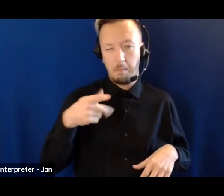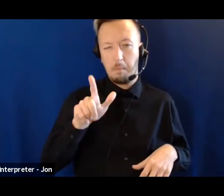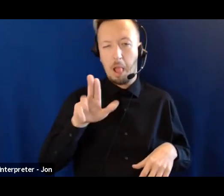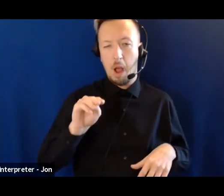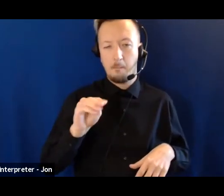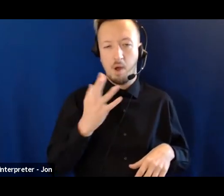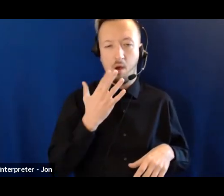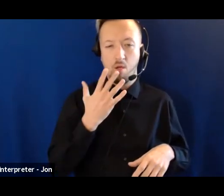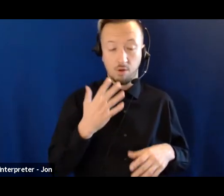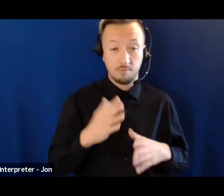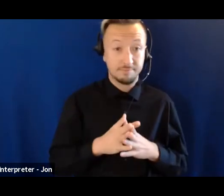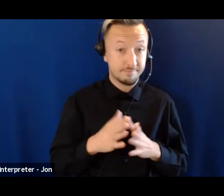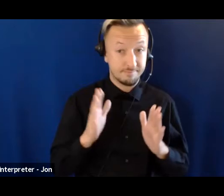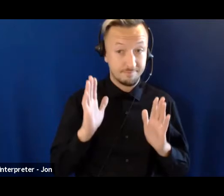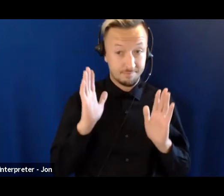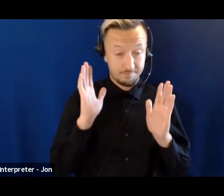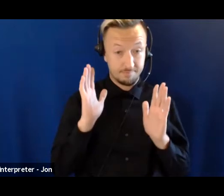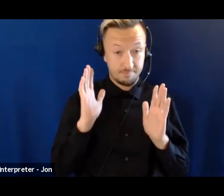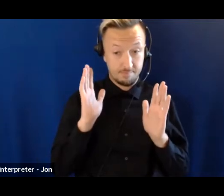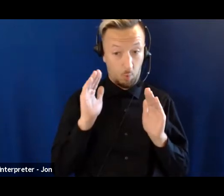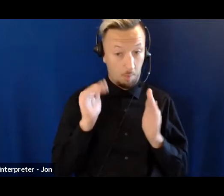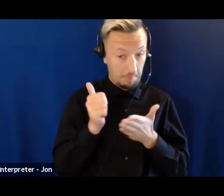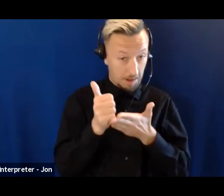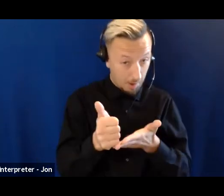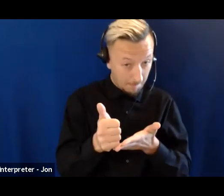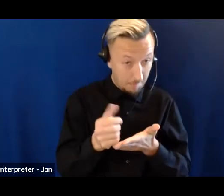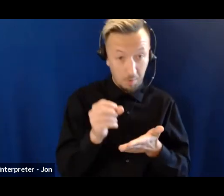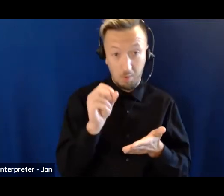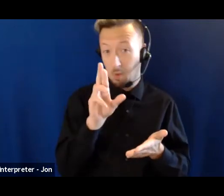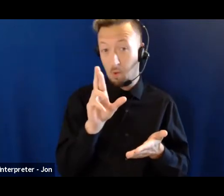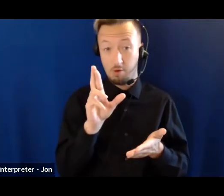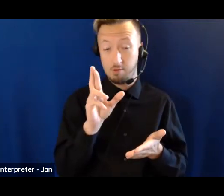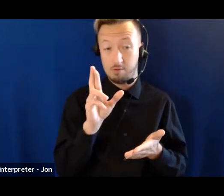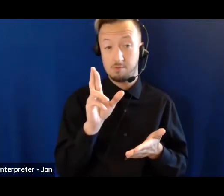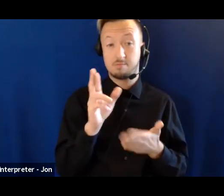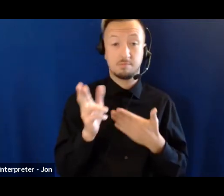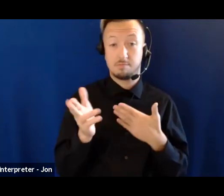So hope that that is helpful or entertaining or whatever.